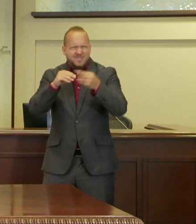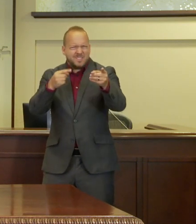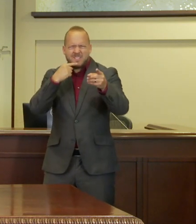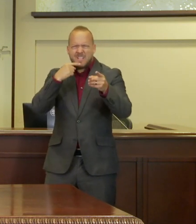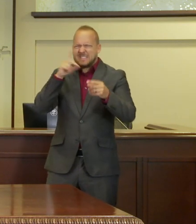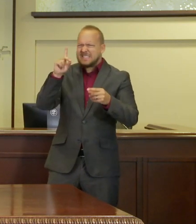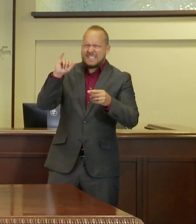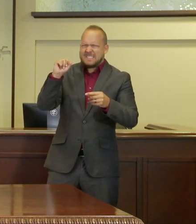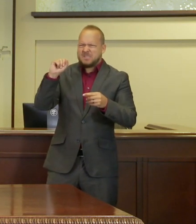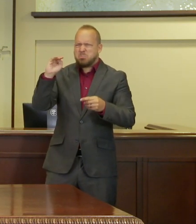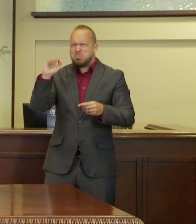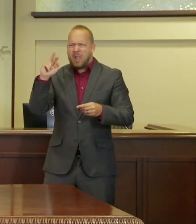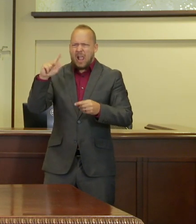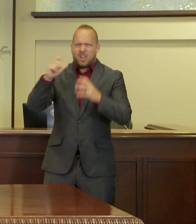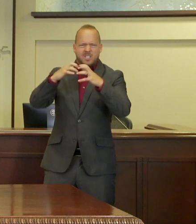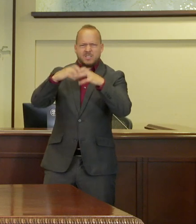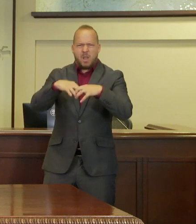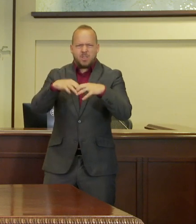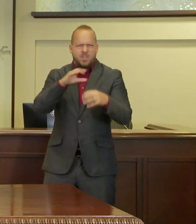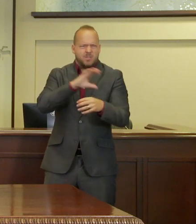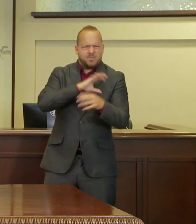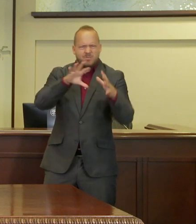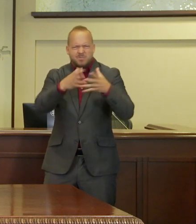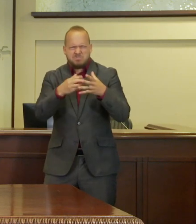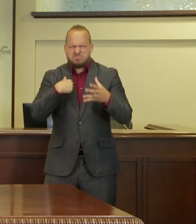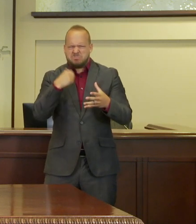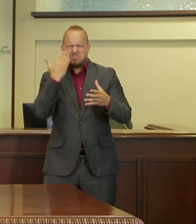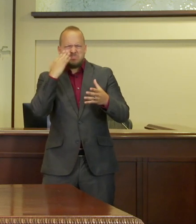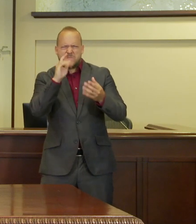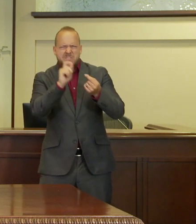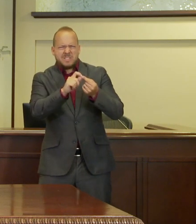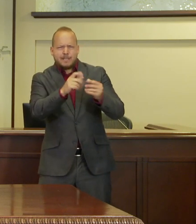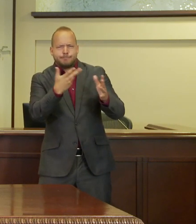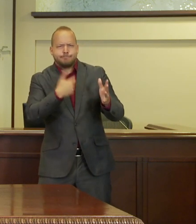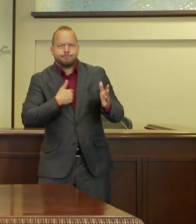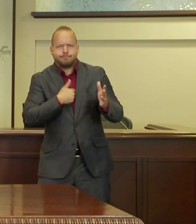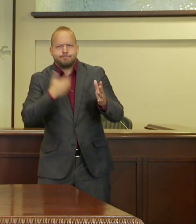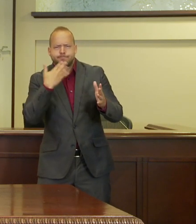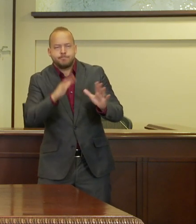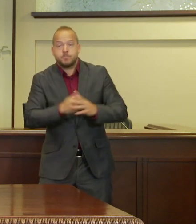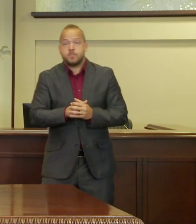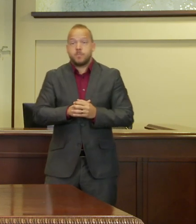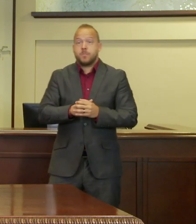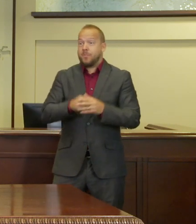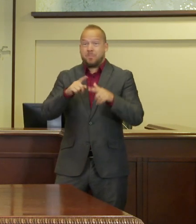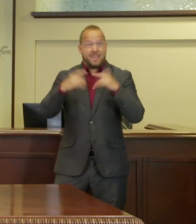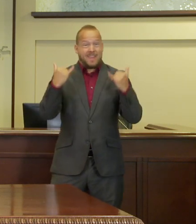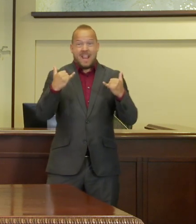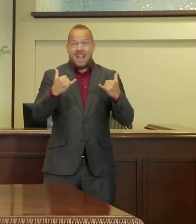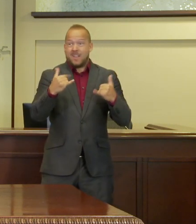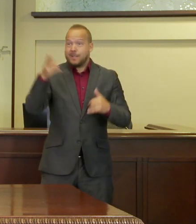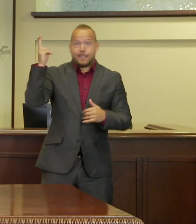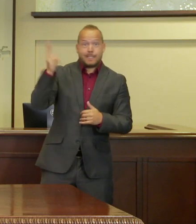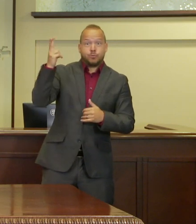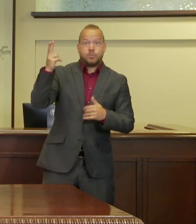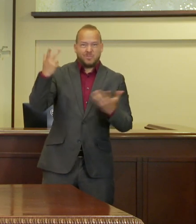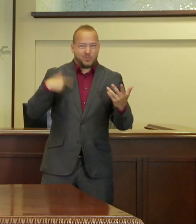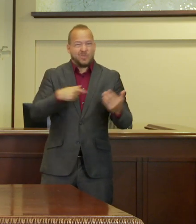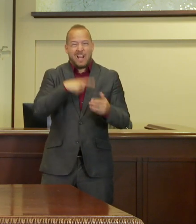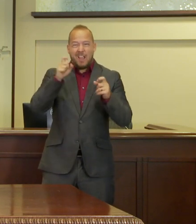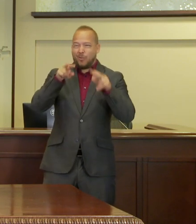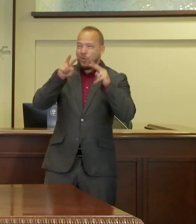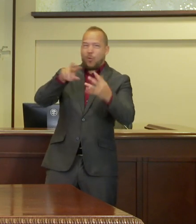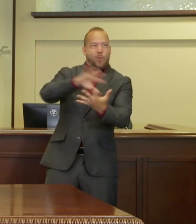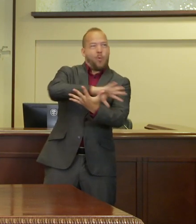further evaluate that. I think at this time in history, everybody has to be willing to take a look at all options, all